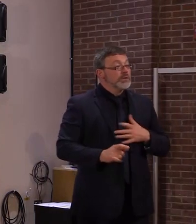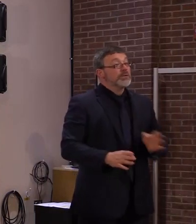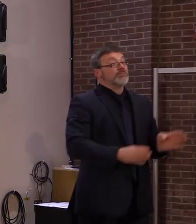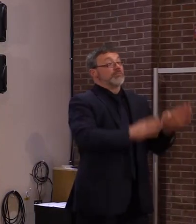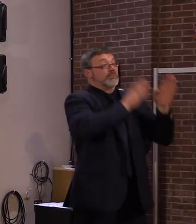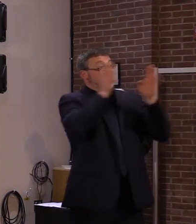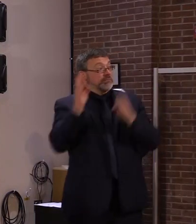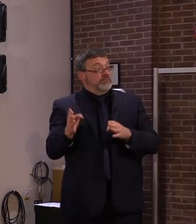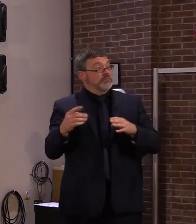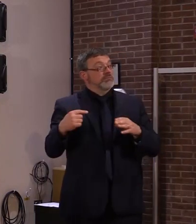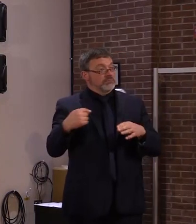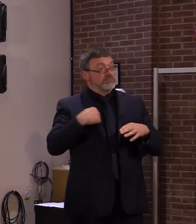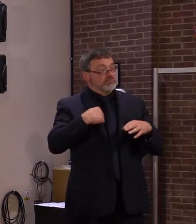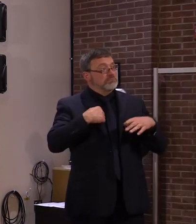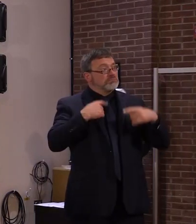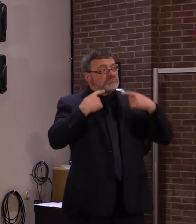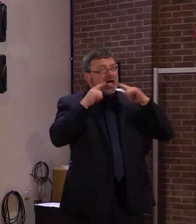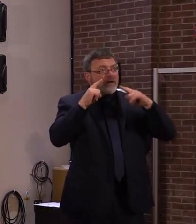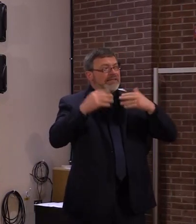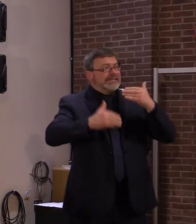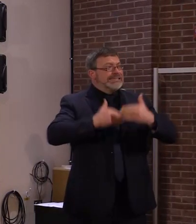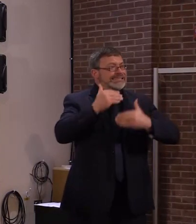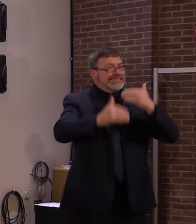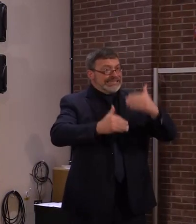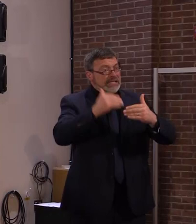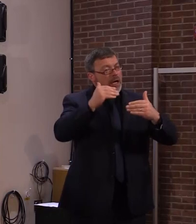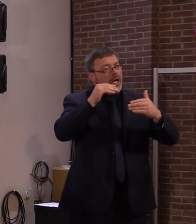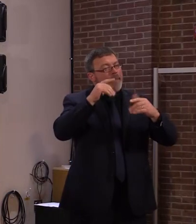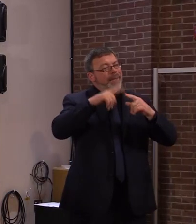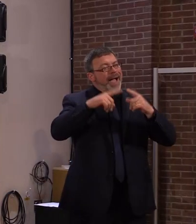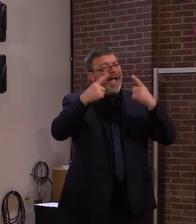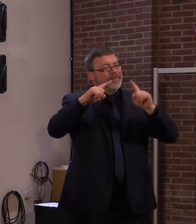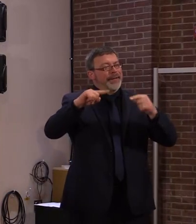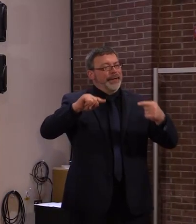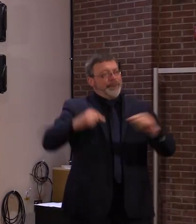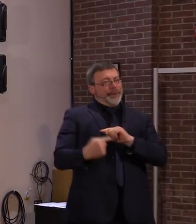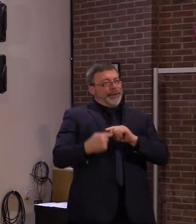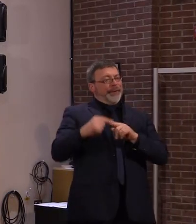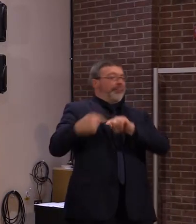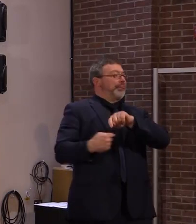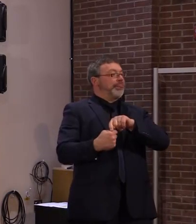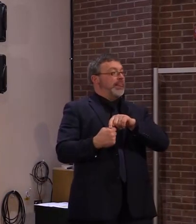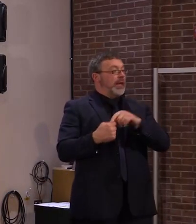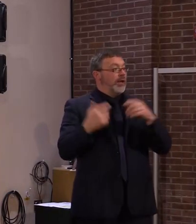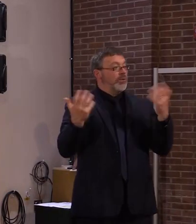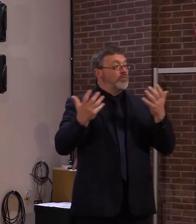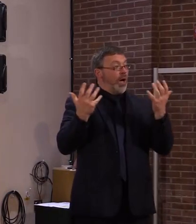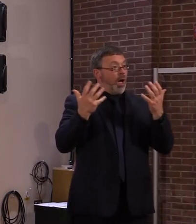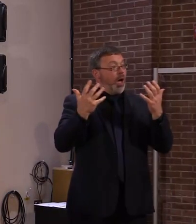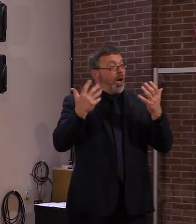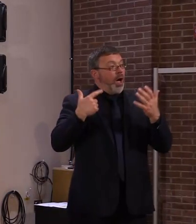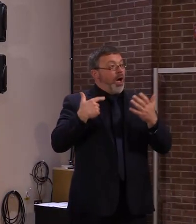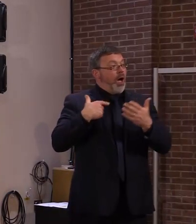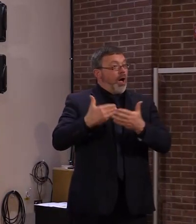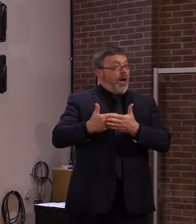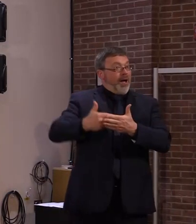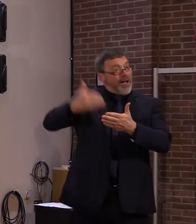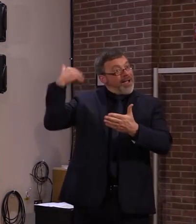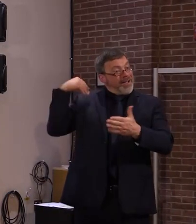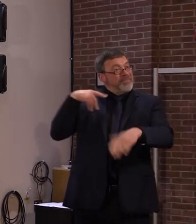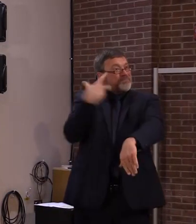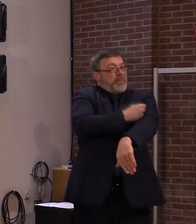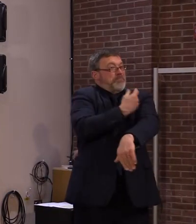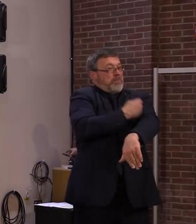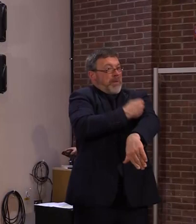the entire pandemic, most Vermonters did not get COVID, which is great. That meant fewer